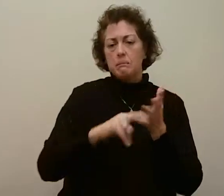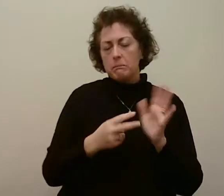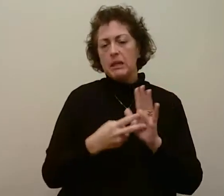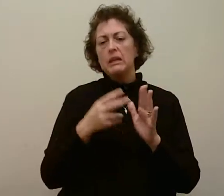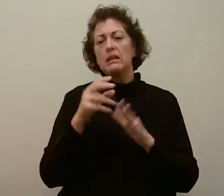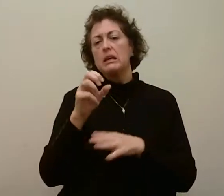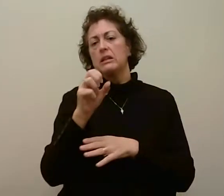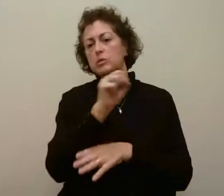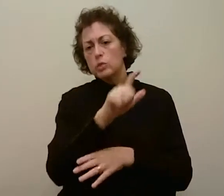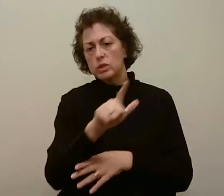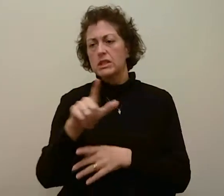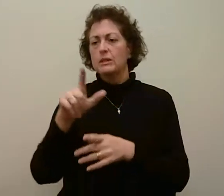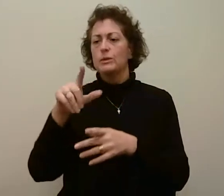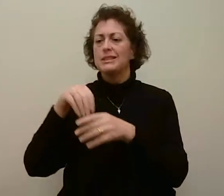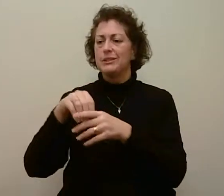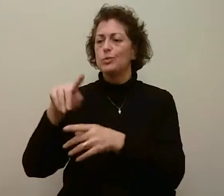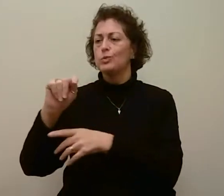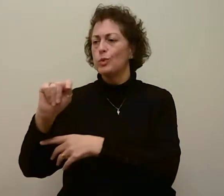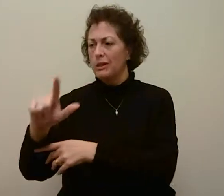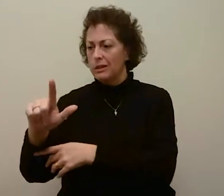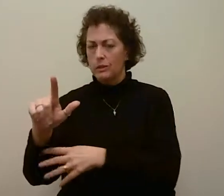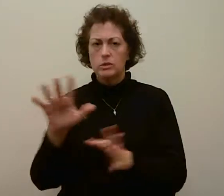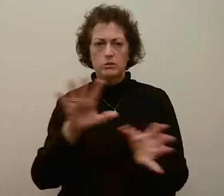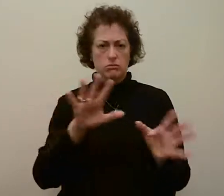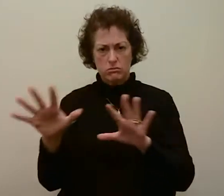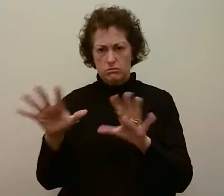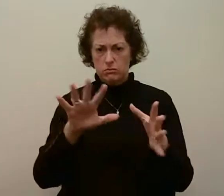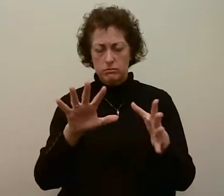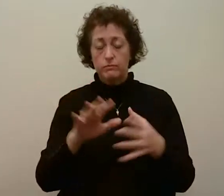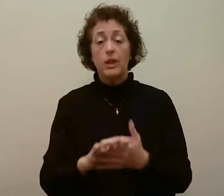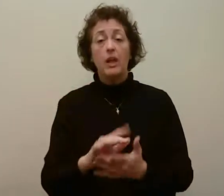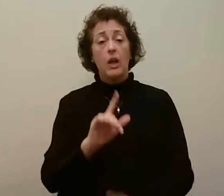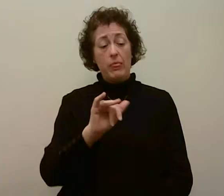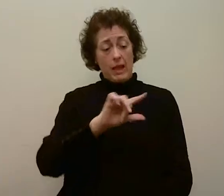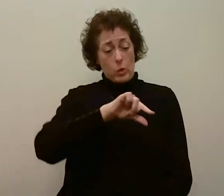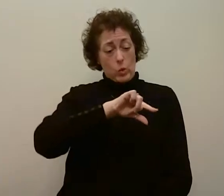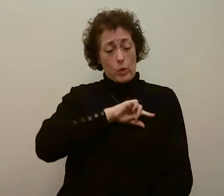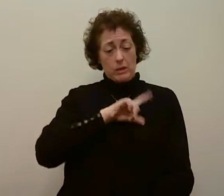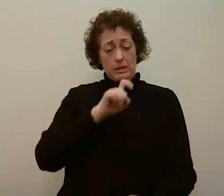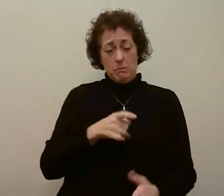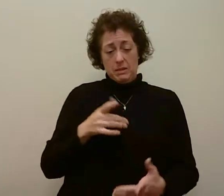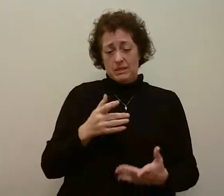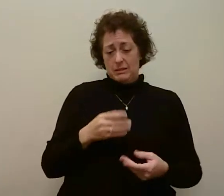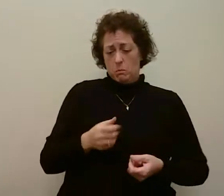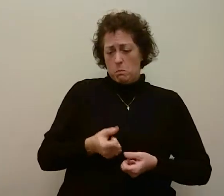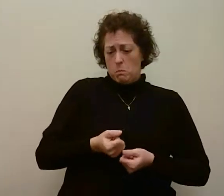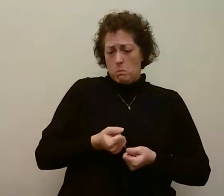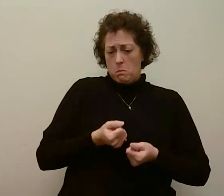quality has to convey that sense of information within the product.